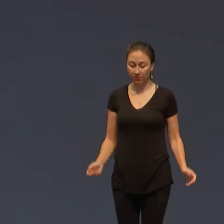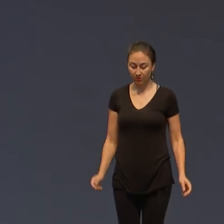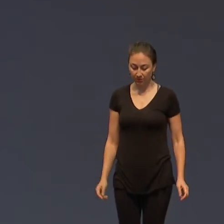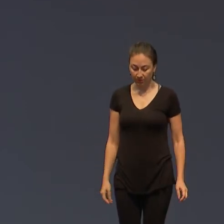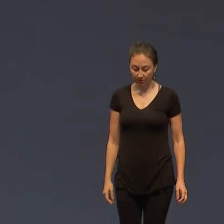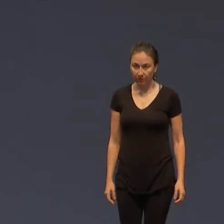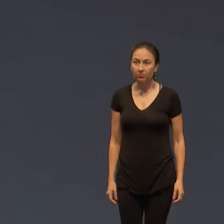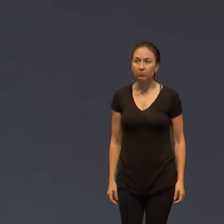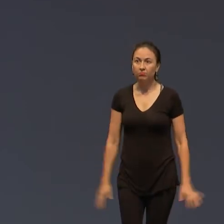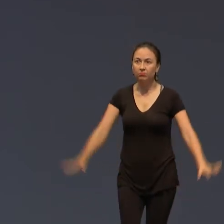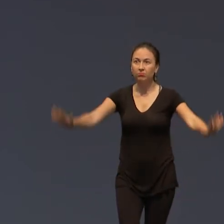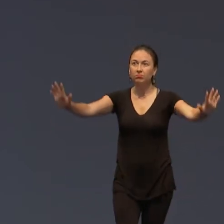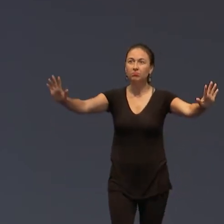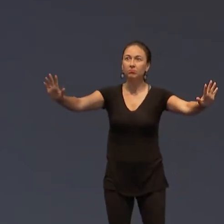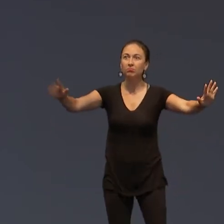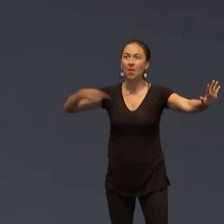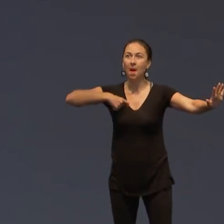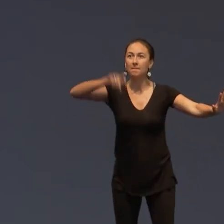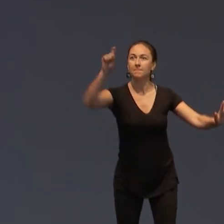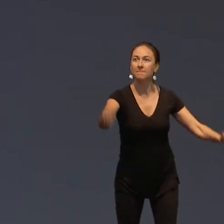play with us.